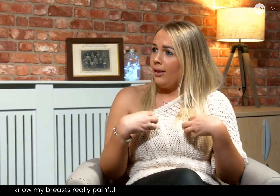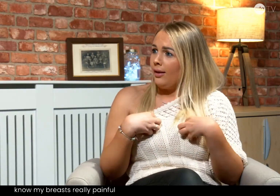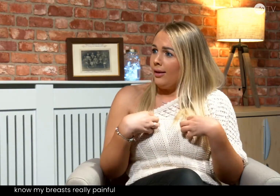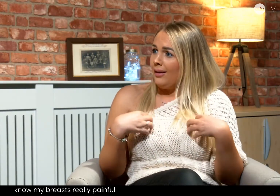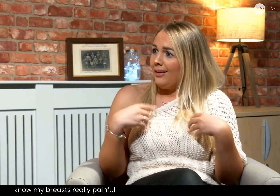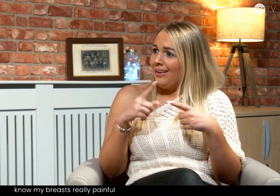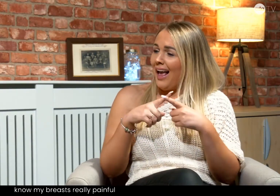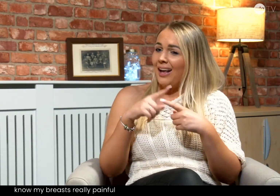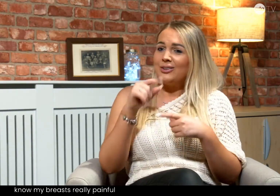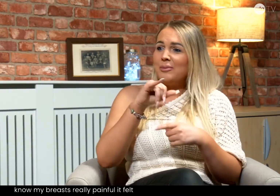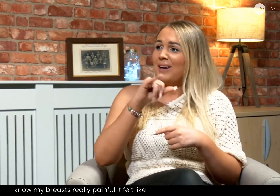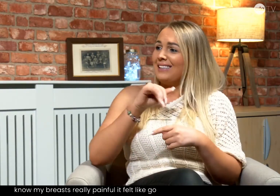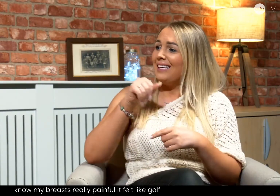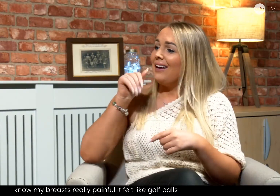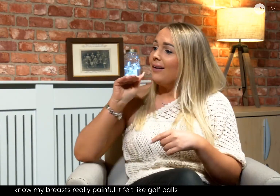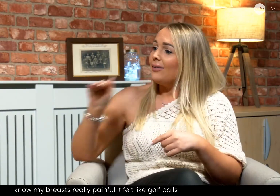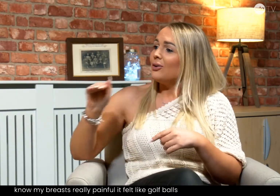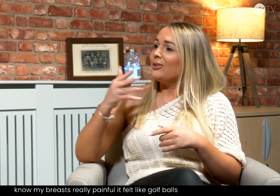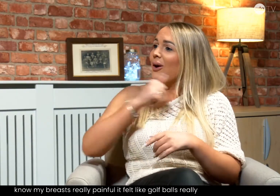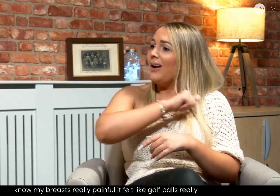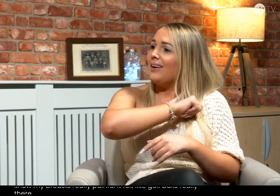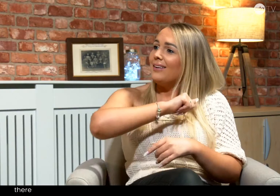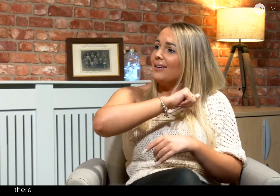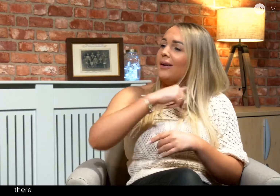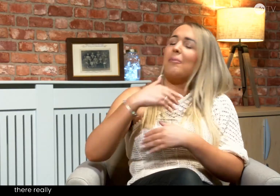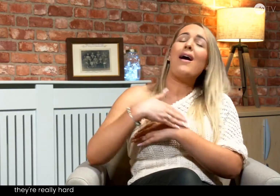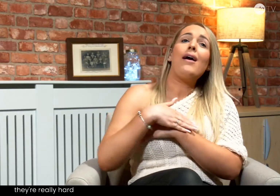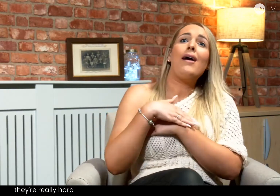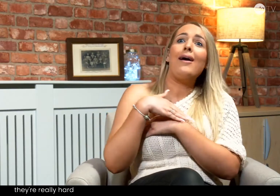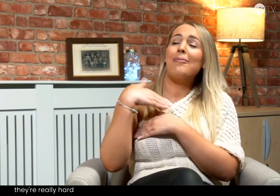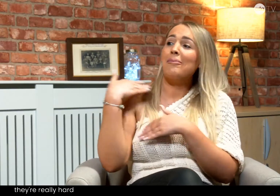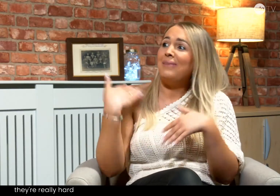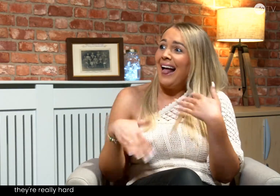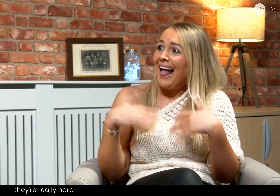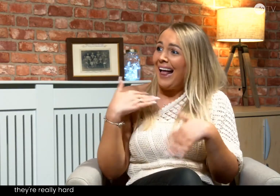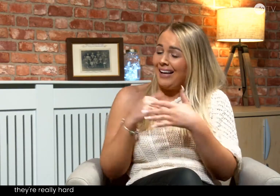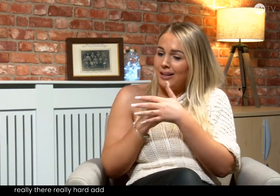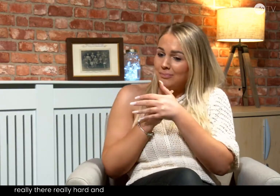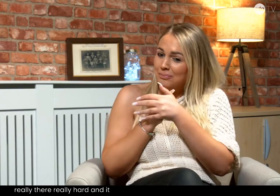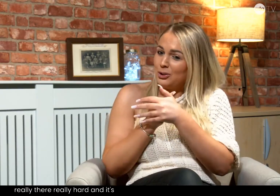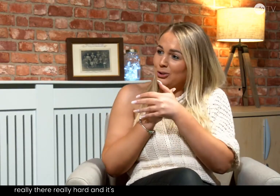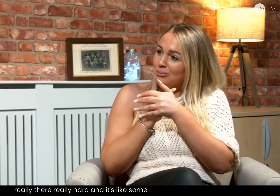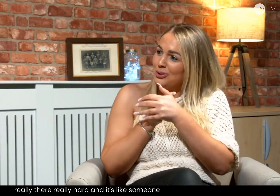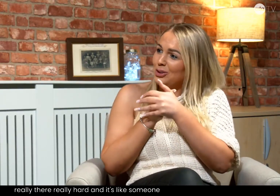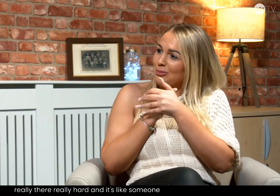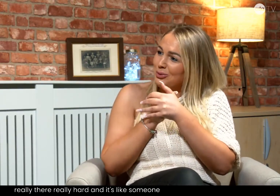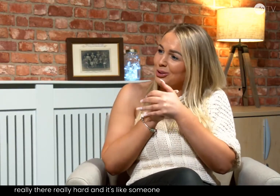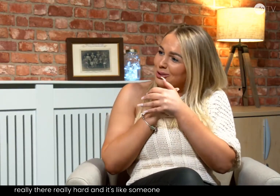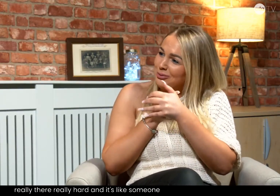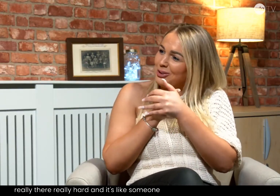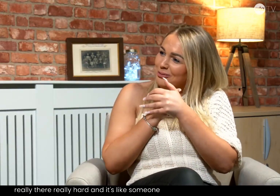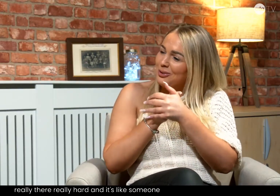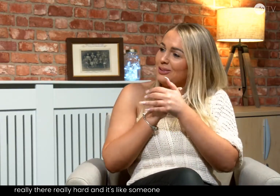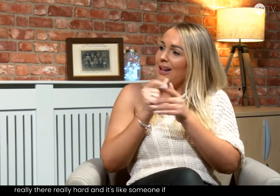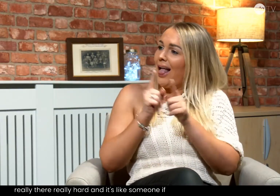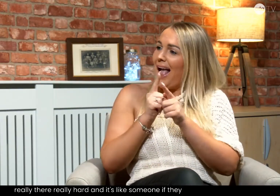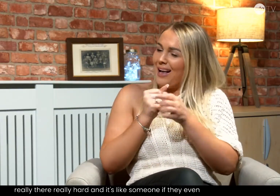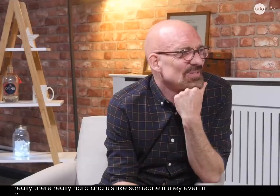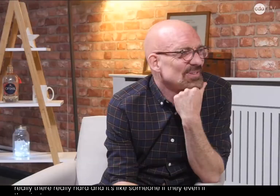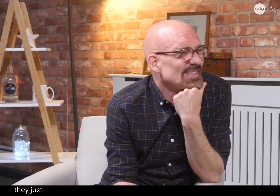balls, really. They were really hard. And it's like someone had sort of elbowed you, even if they just tapped you, you know, it felt really,